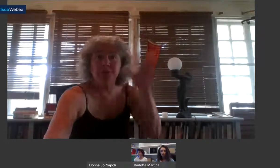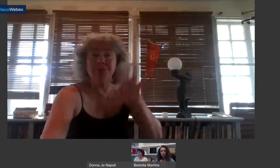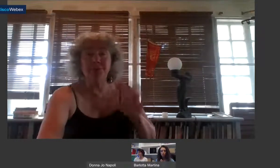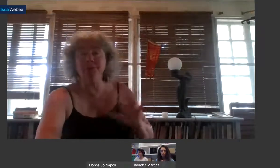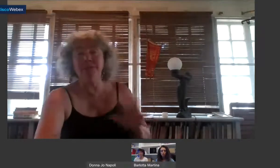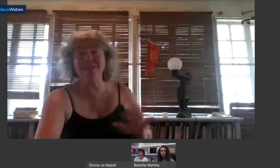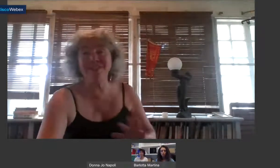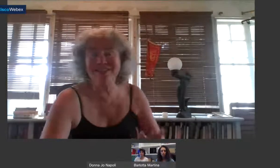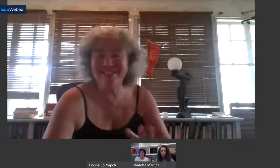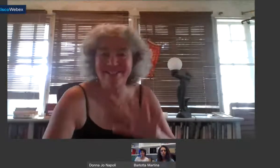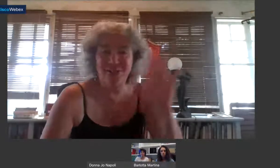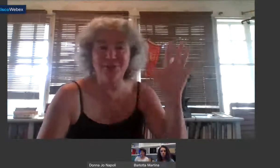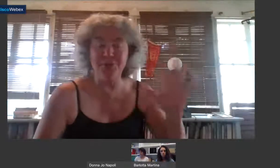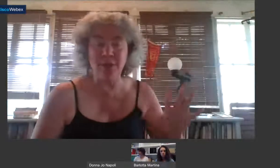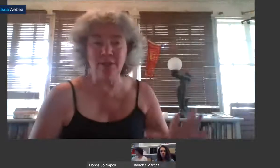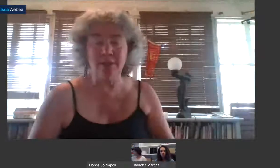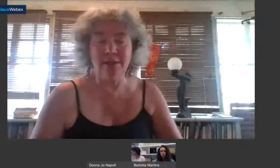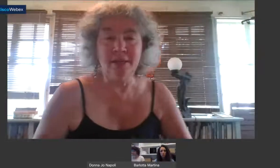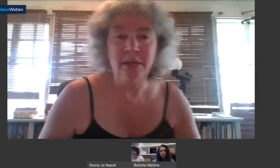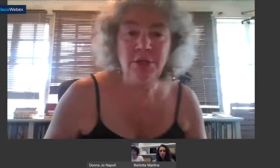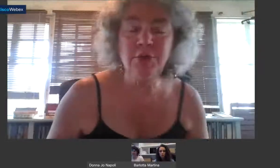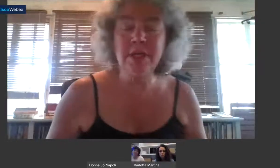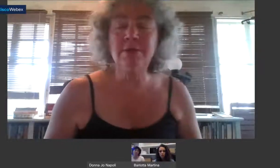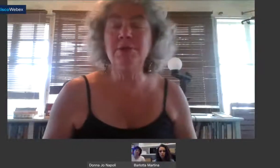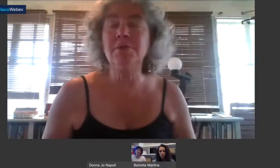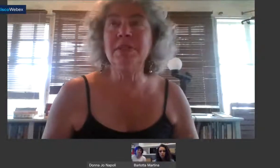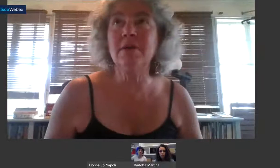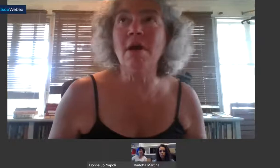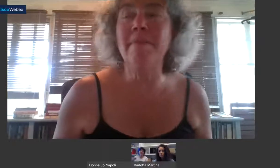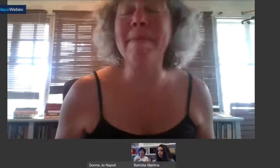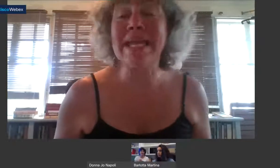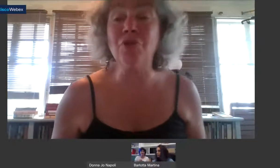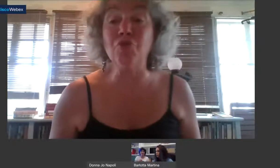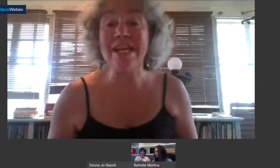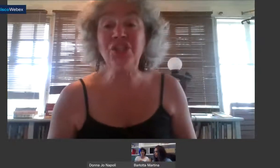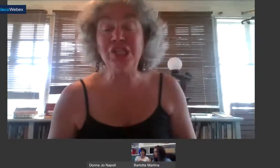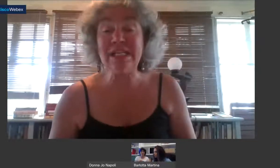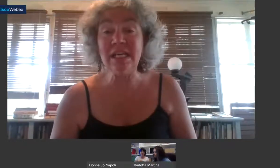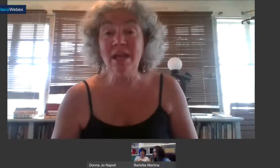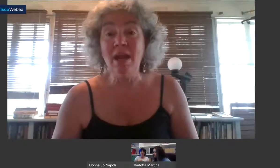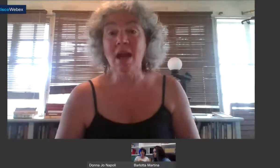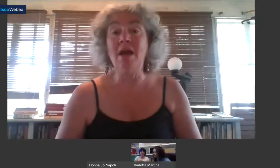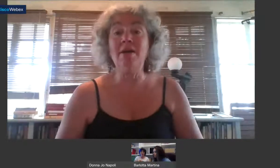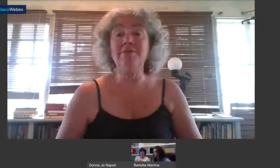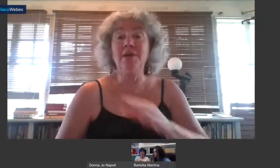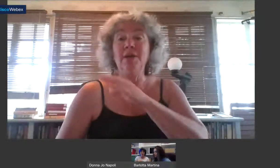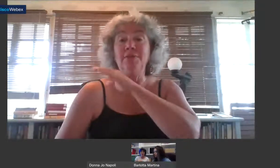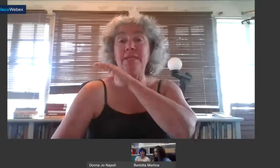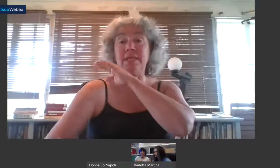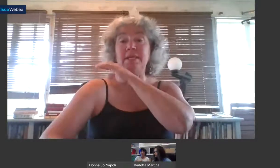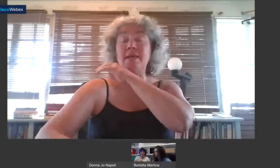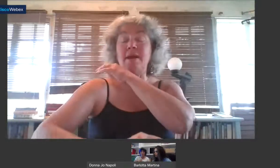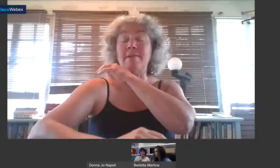So you can do what's called migration of the